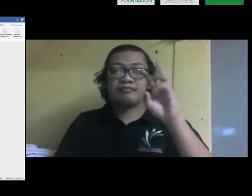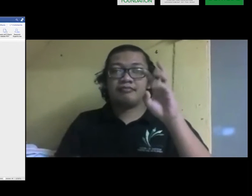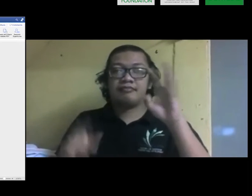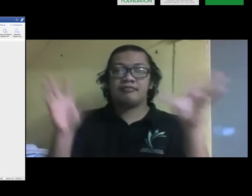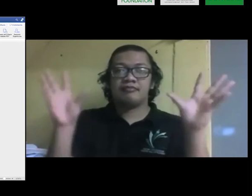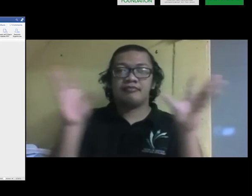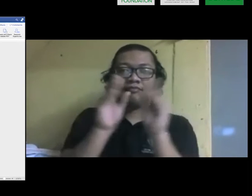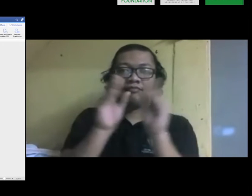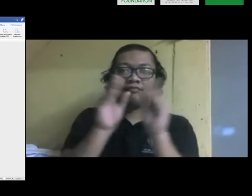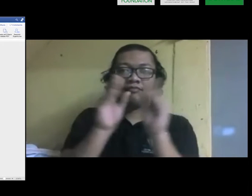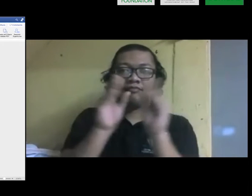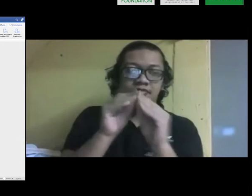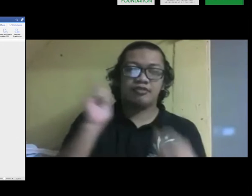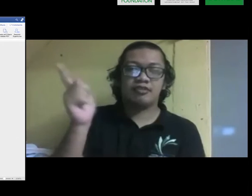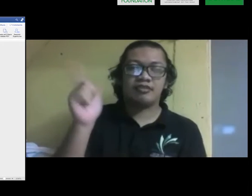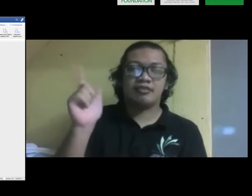So,